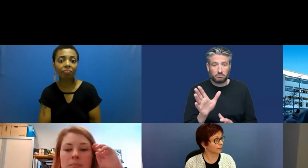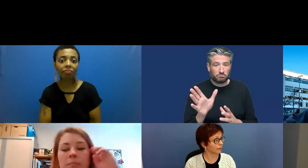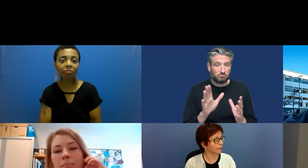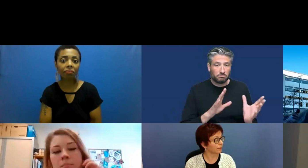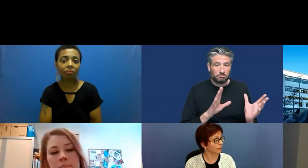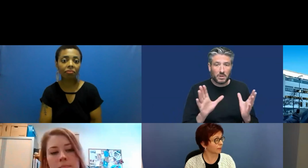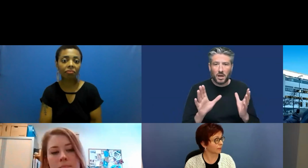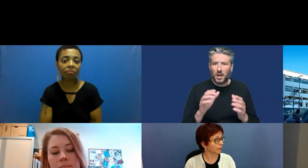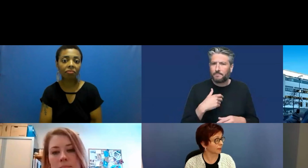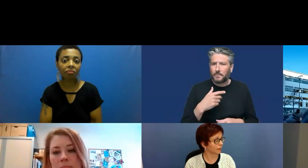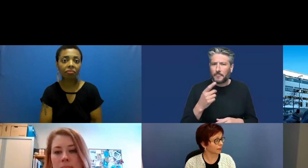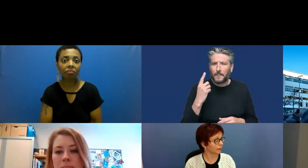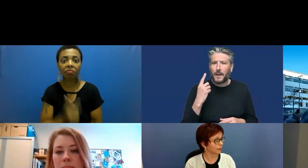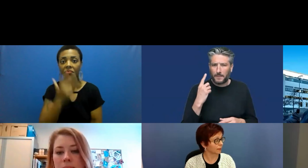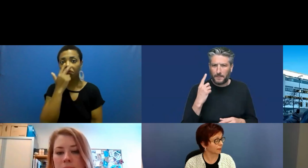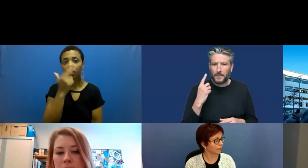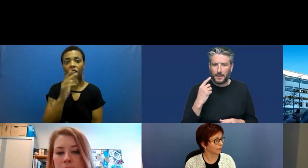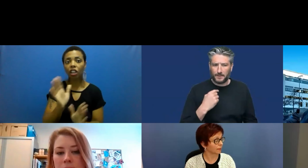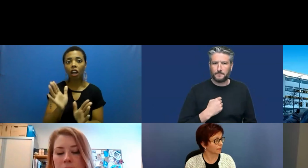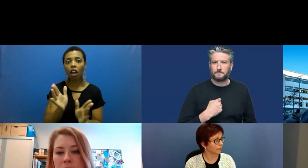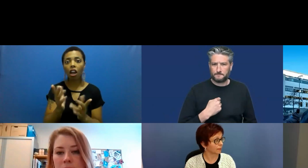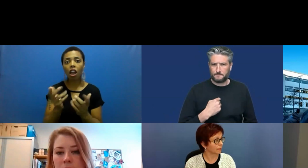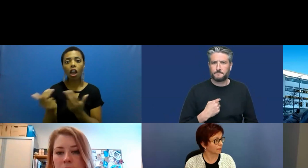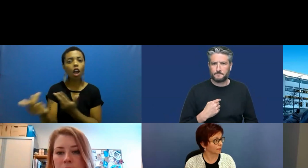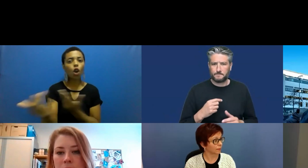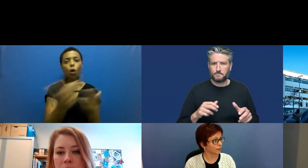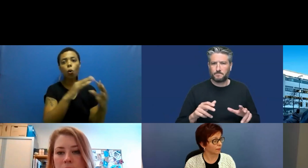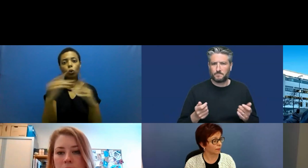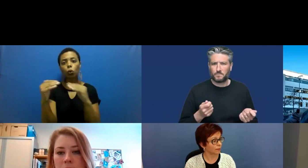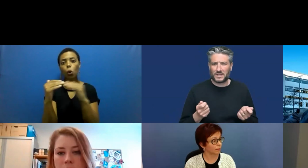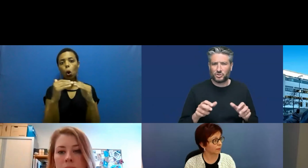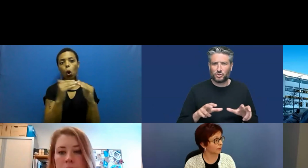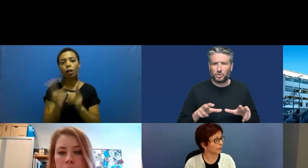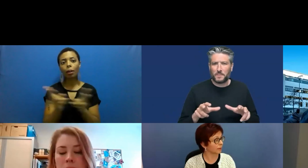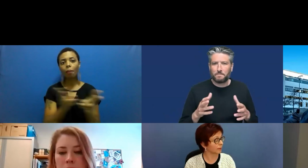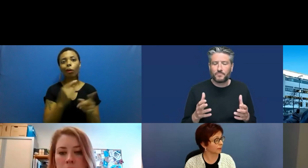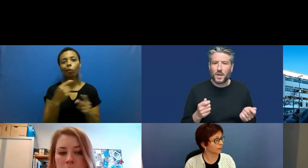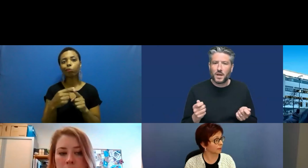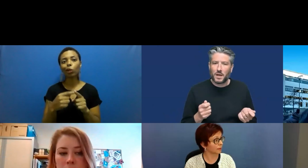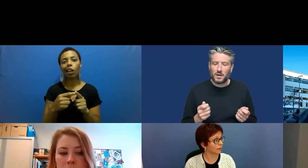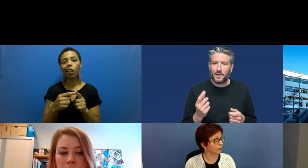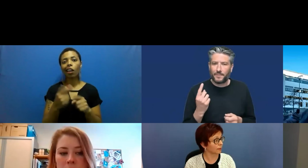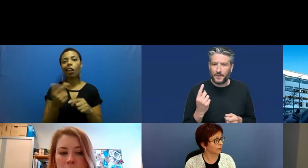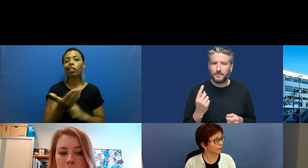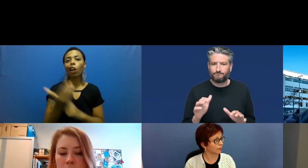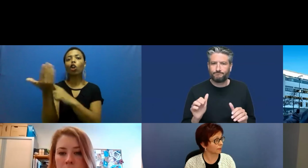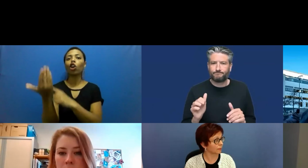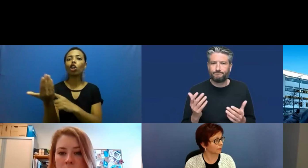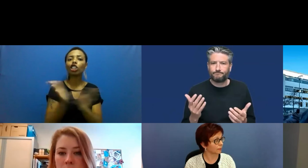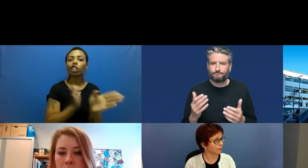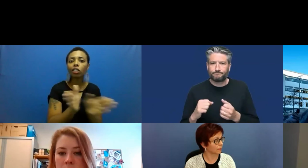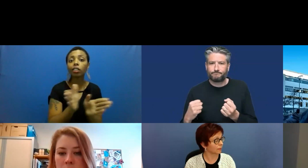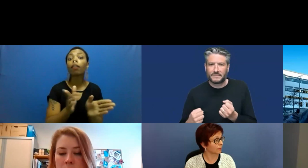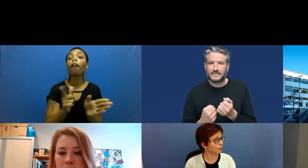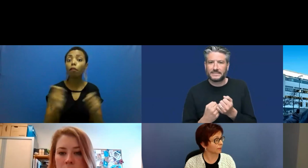I think there's something similar when it concerns assistive technology, because we started this suitcase project by